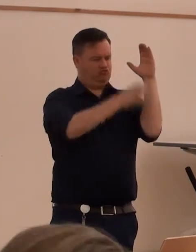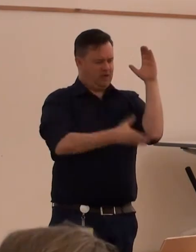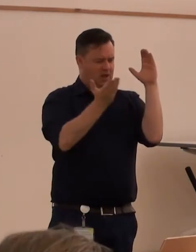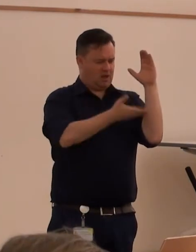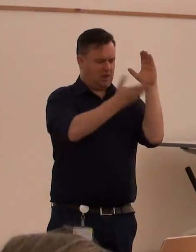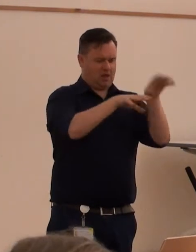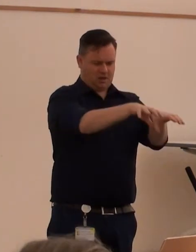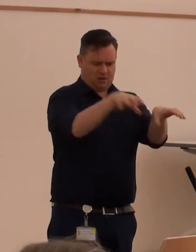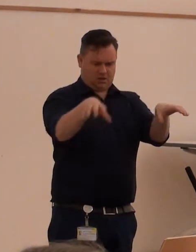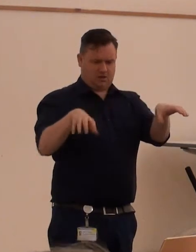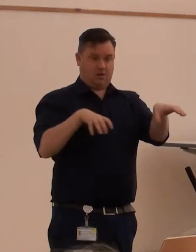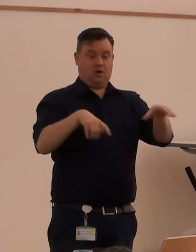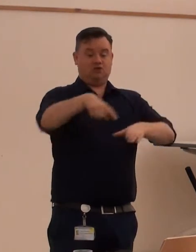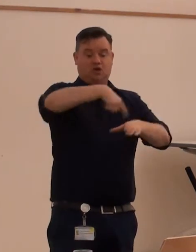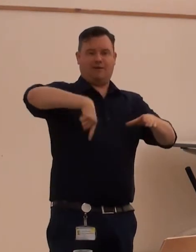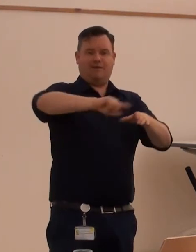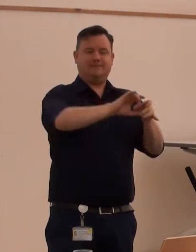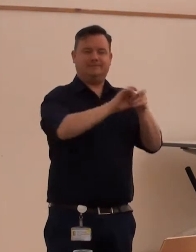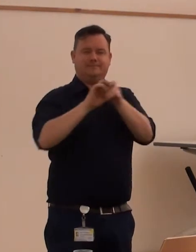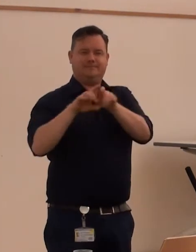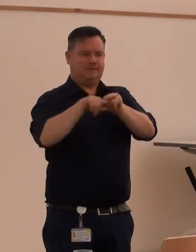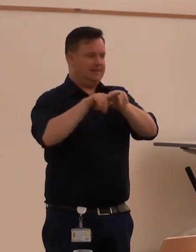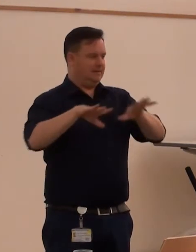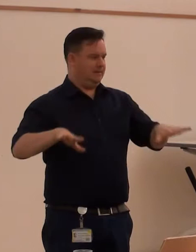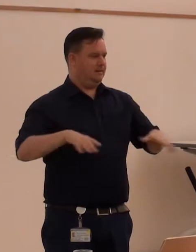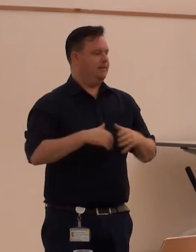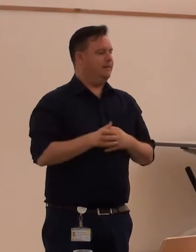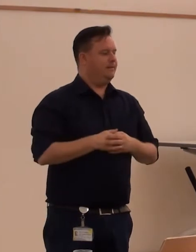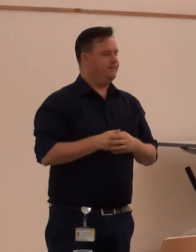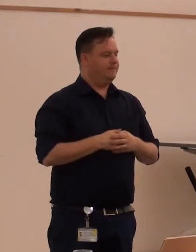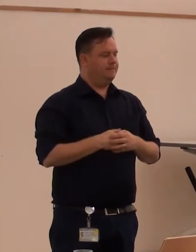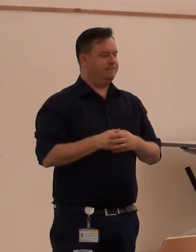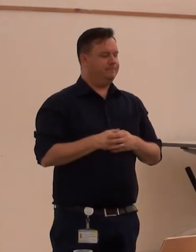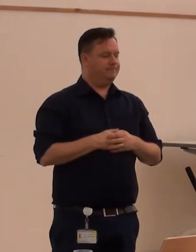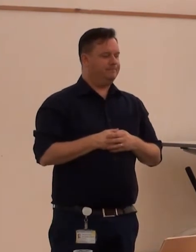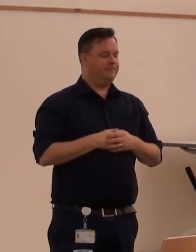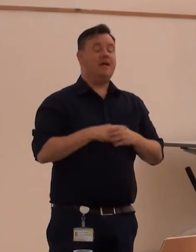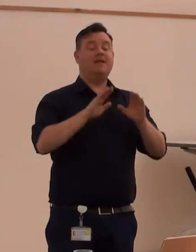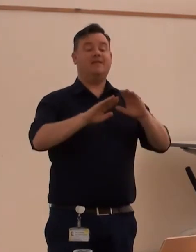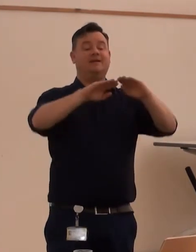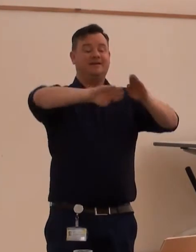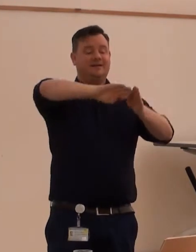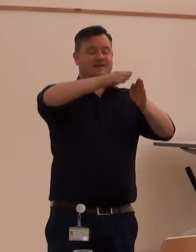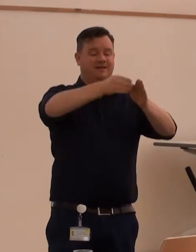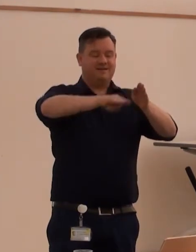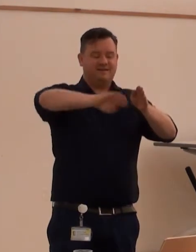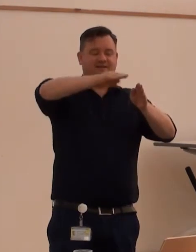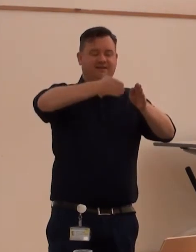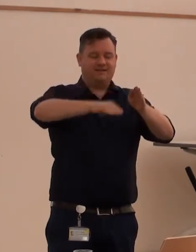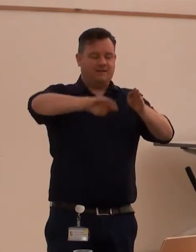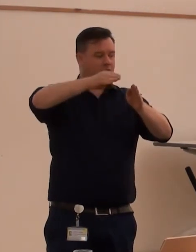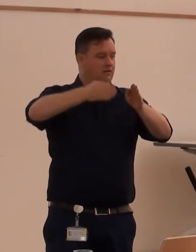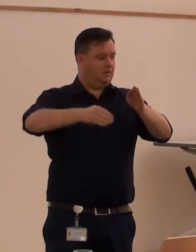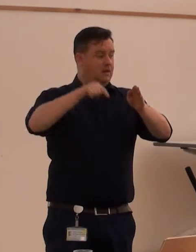1989, which was the cartridge one. And the square is constructed by the serrated edges, which you may be able to make out, which make